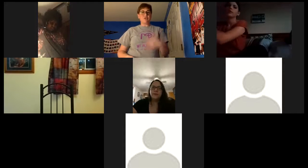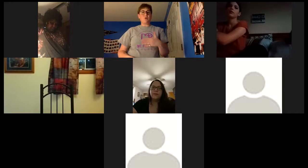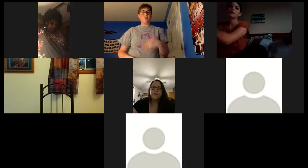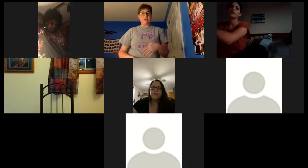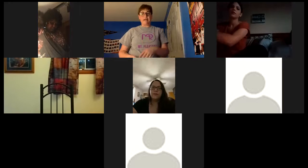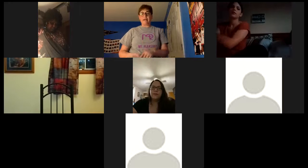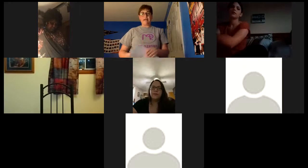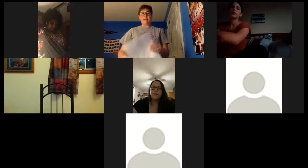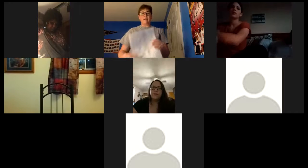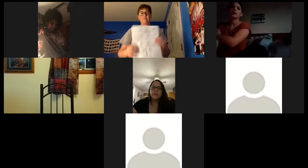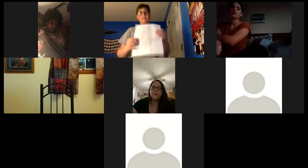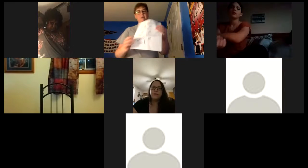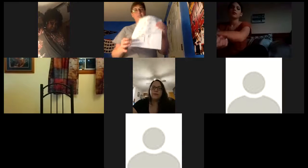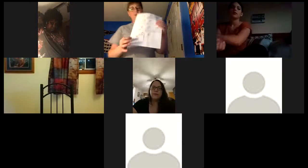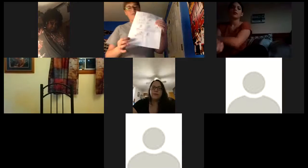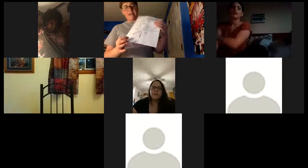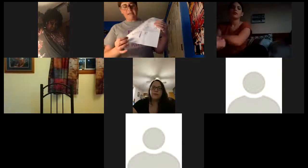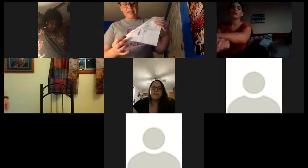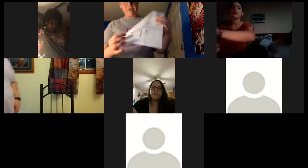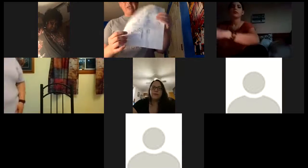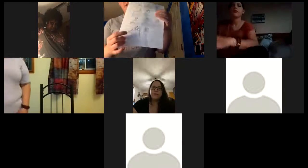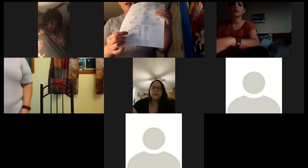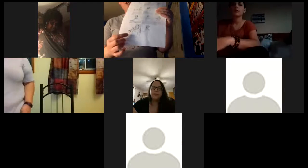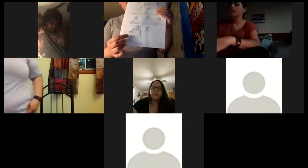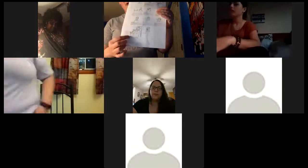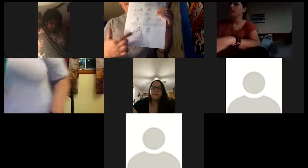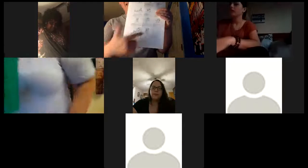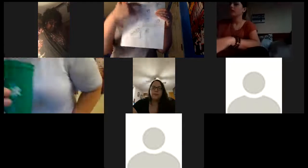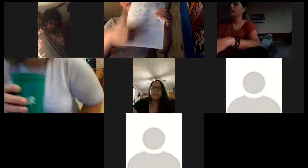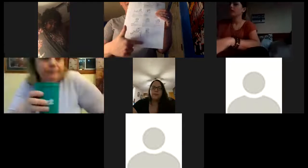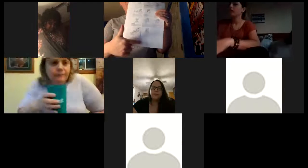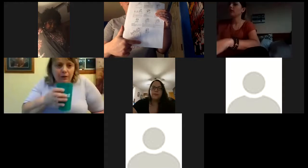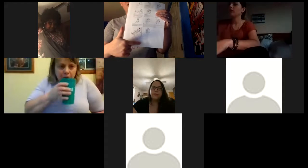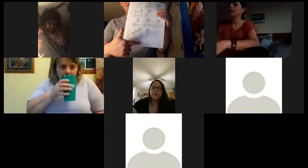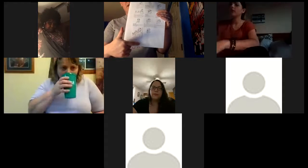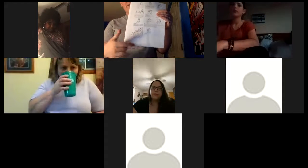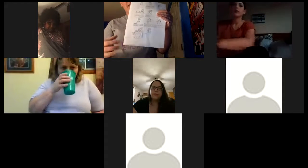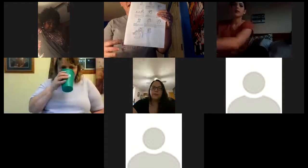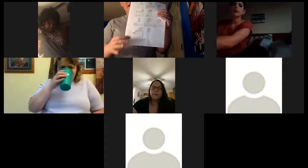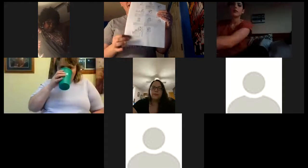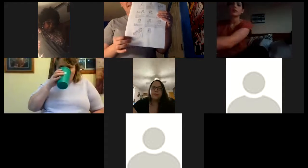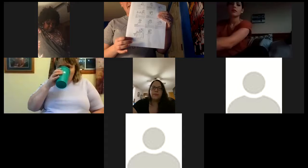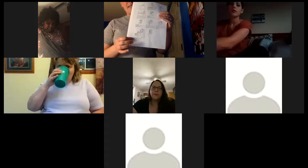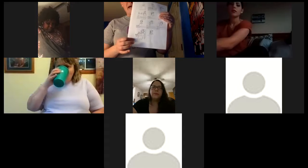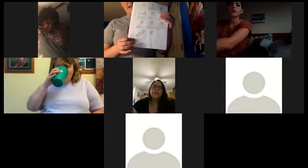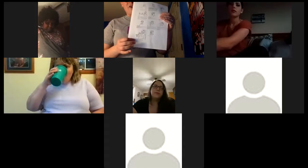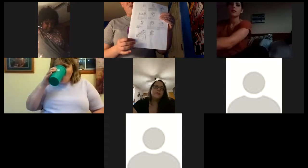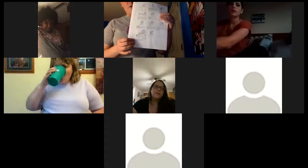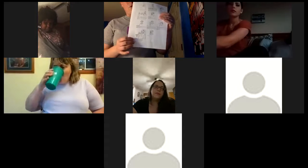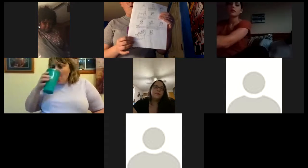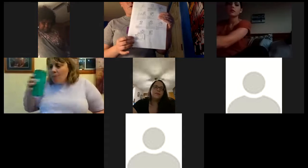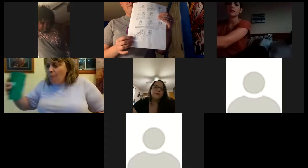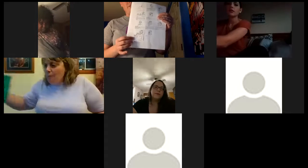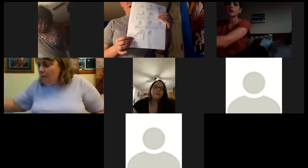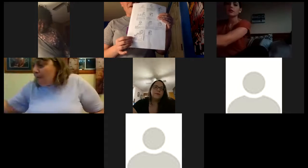sign for don't like. And anyway, so I finally found it. So that's why it's at the end of your sheets, and it's not in